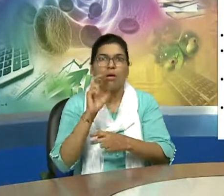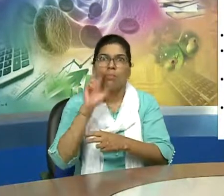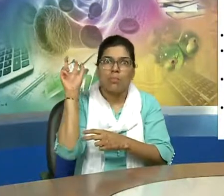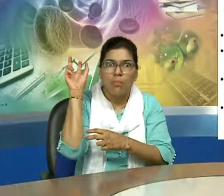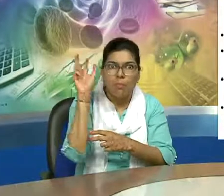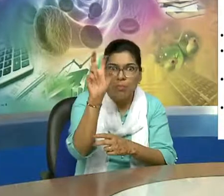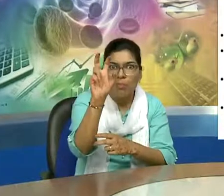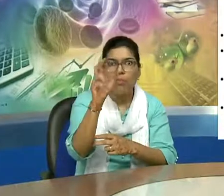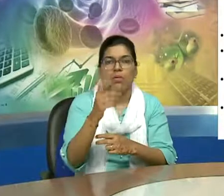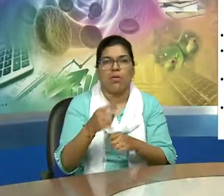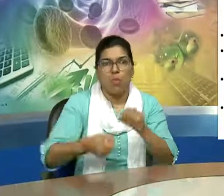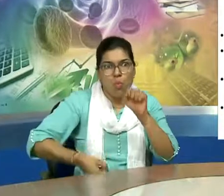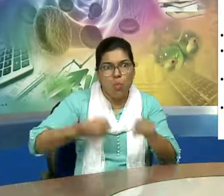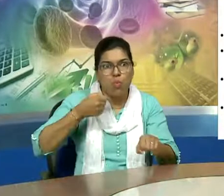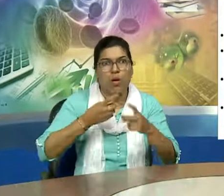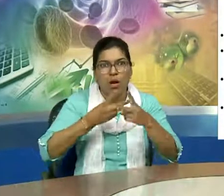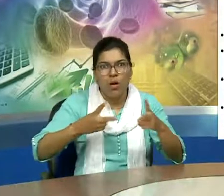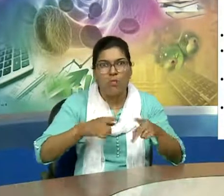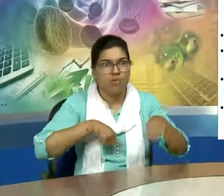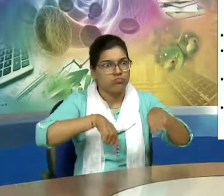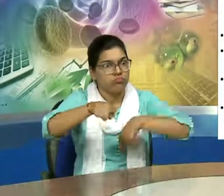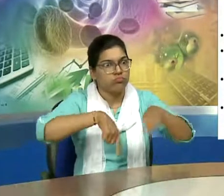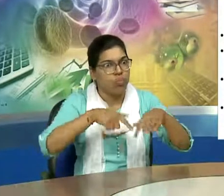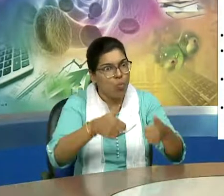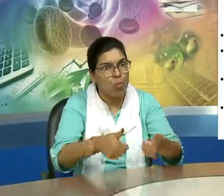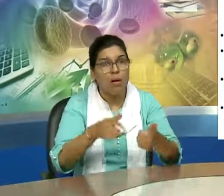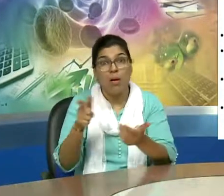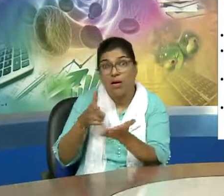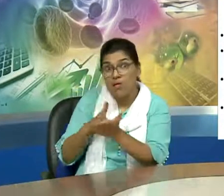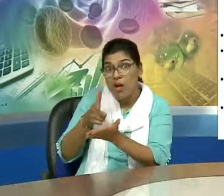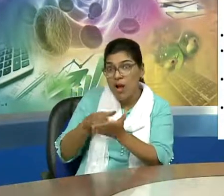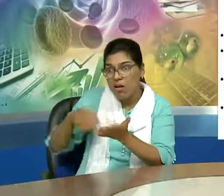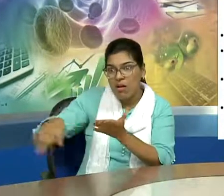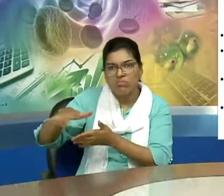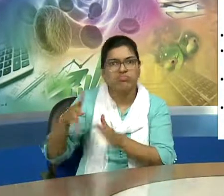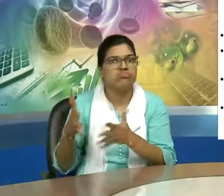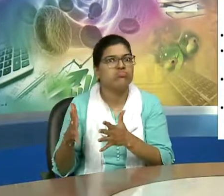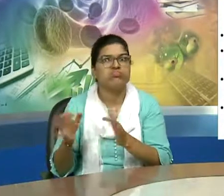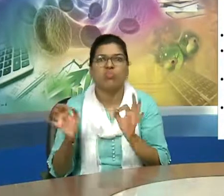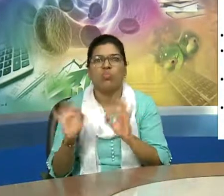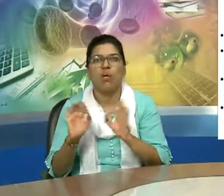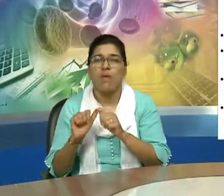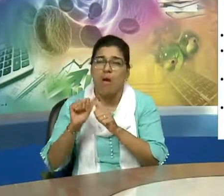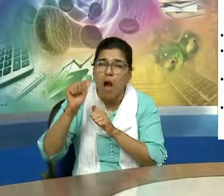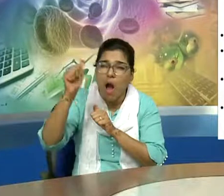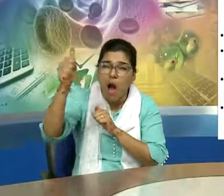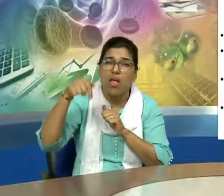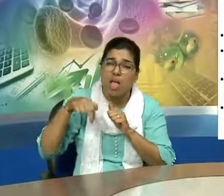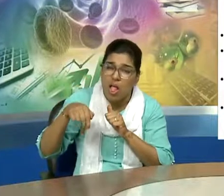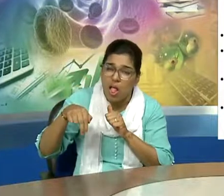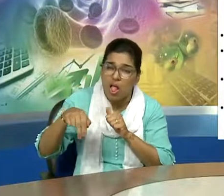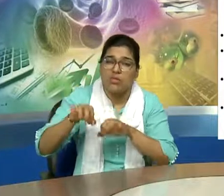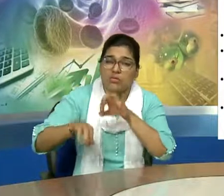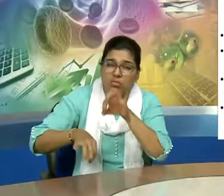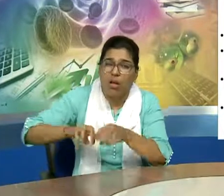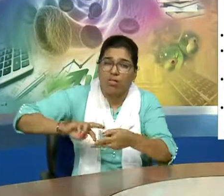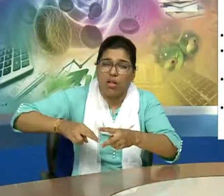cities. And the third point is that industrialization has opened many job